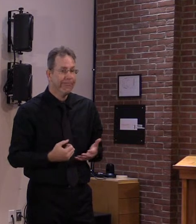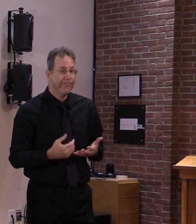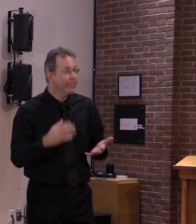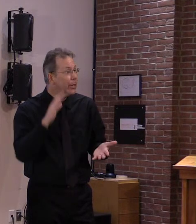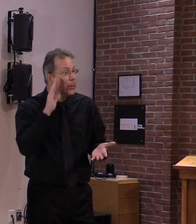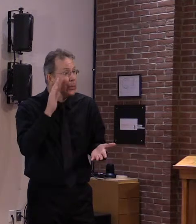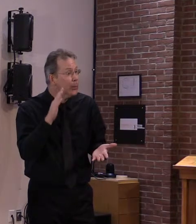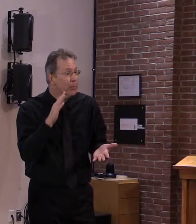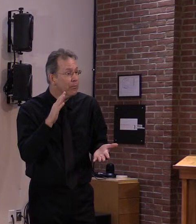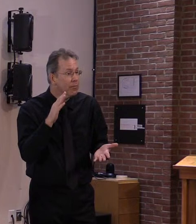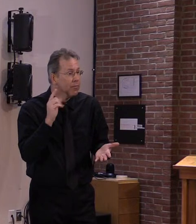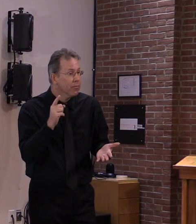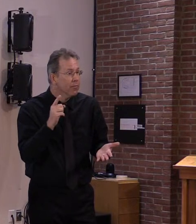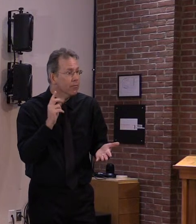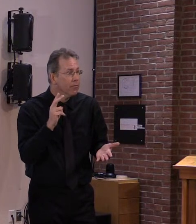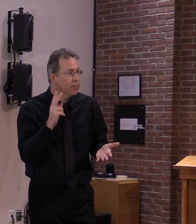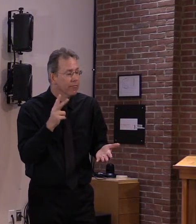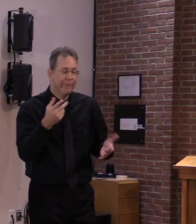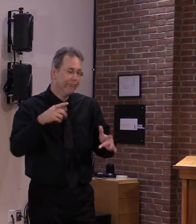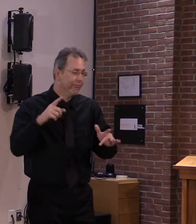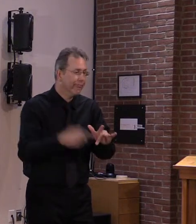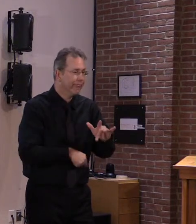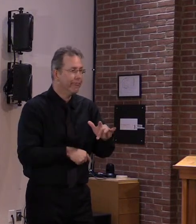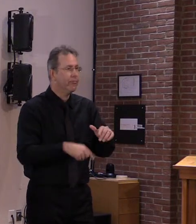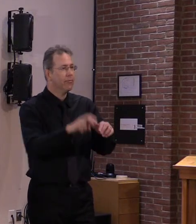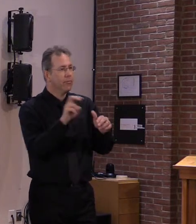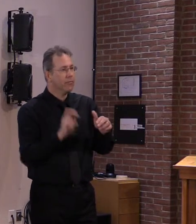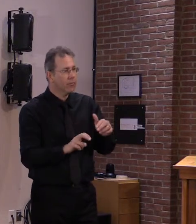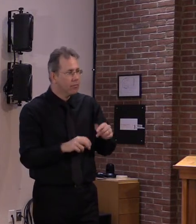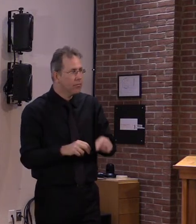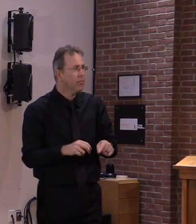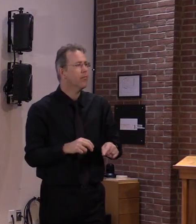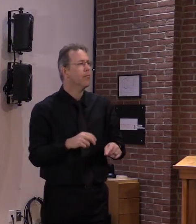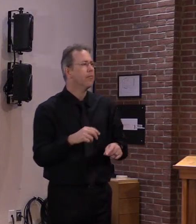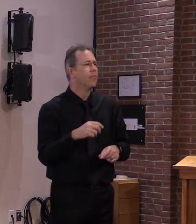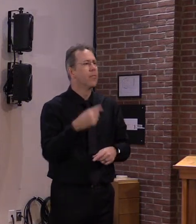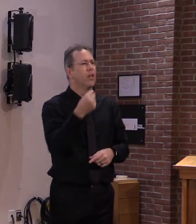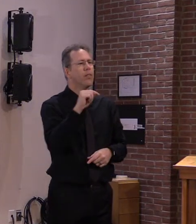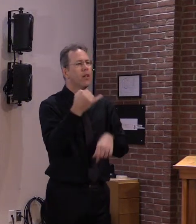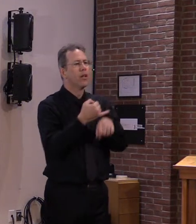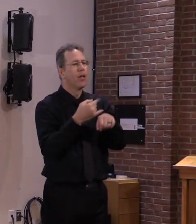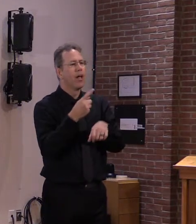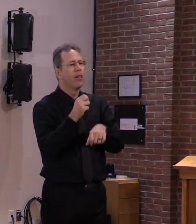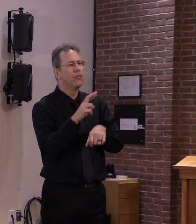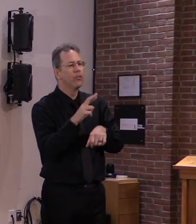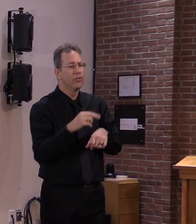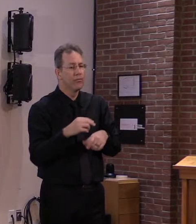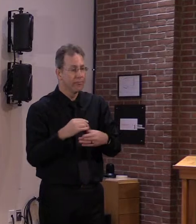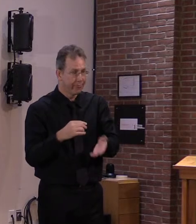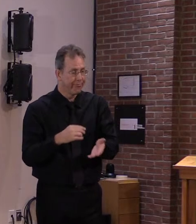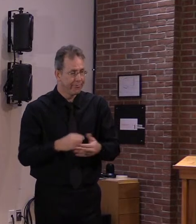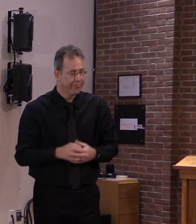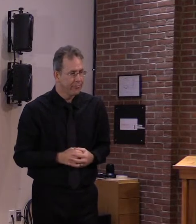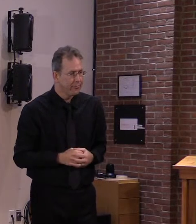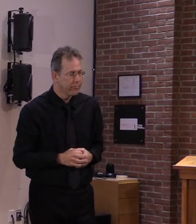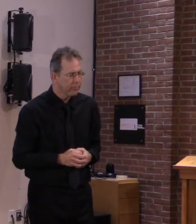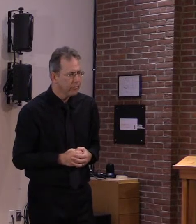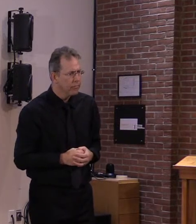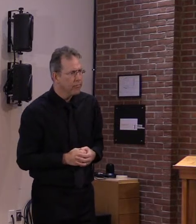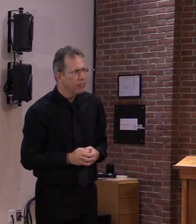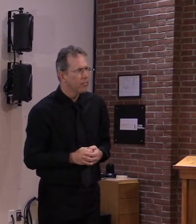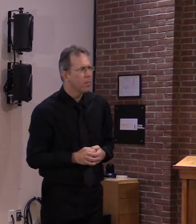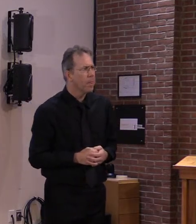intent was really to protect Vermonters. And because we're seeing so much community spread, that we had to put a stop to it